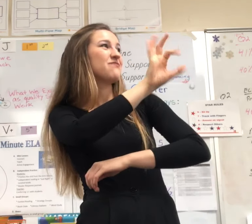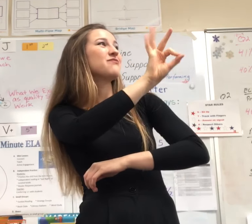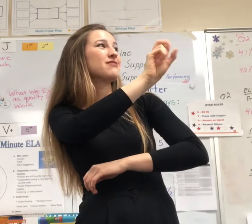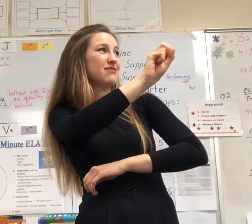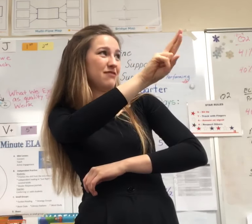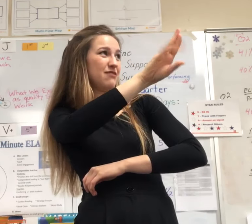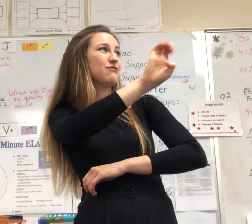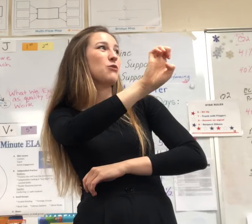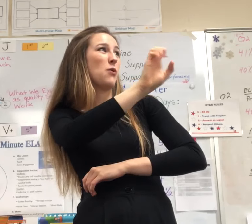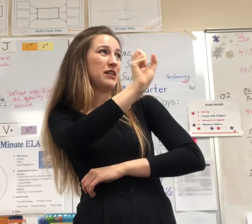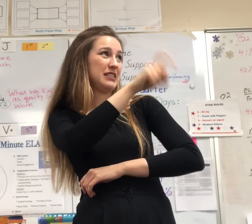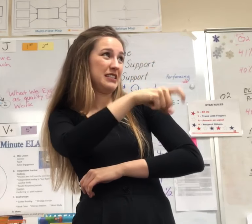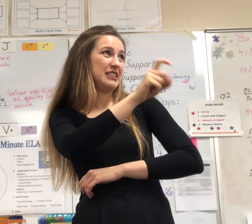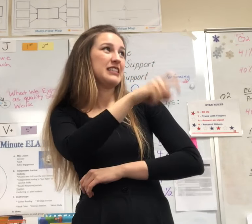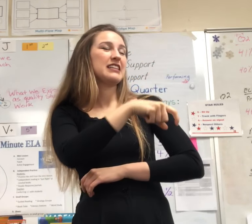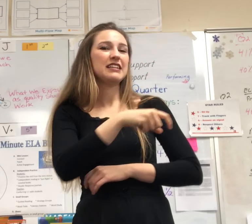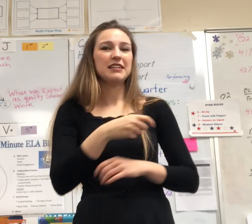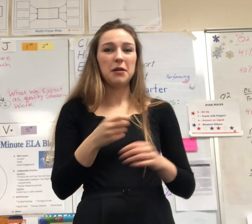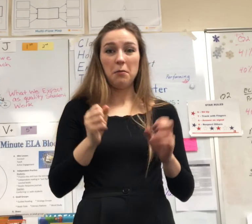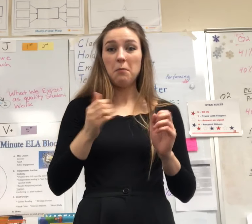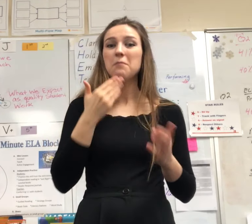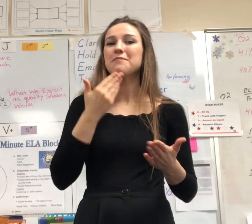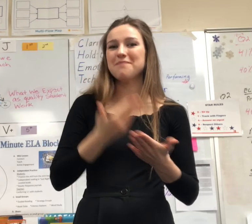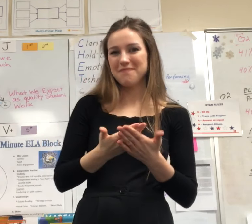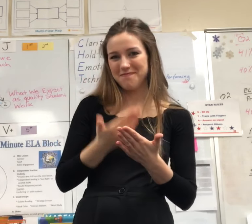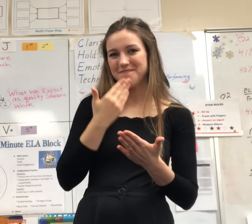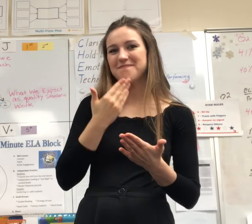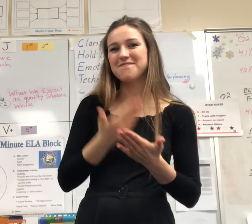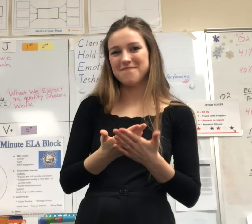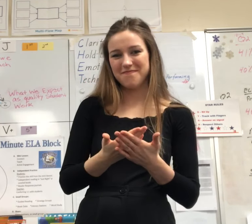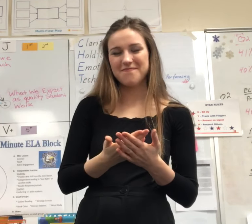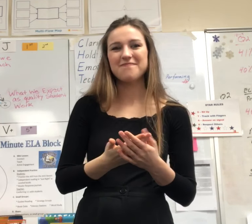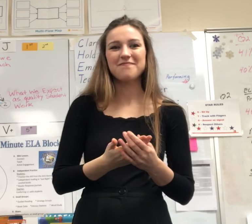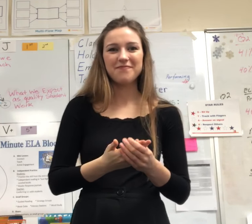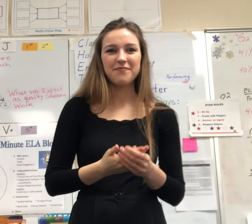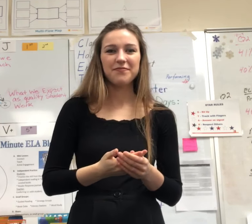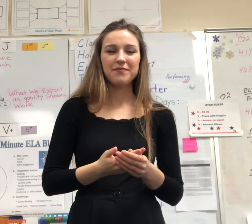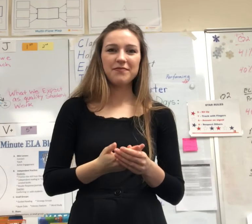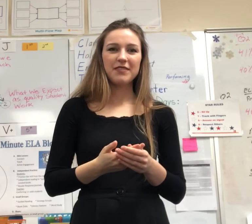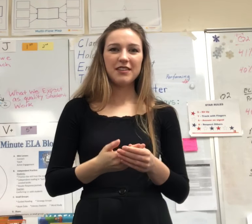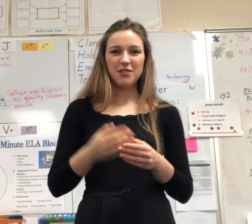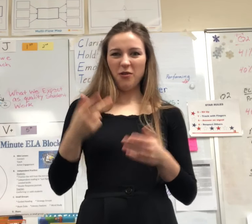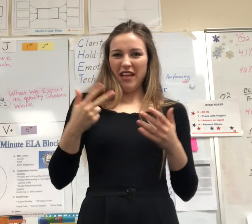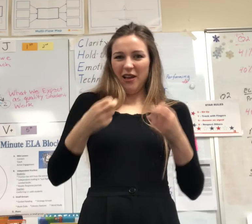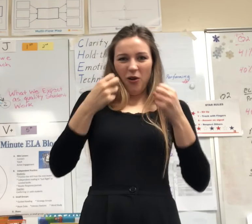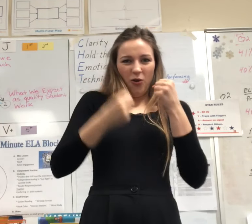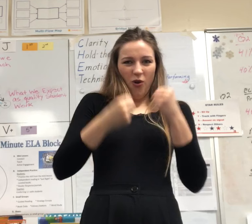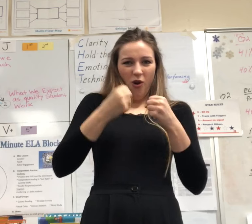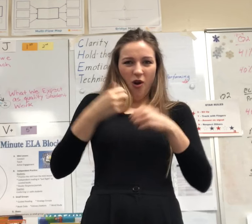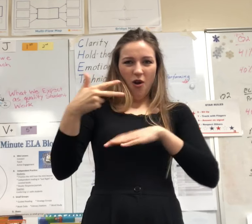what can cause that force? I know we've made some vehicles and we've made them move. What causes that